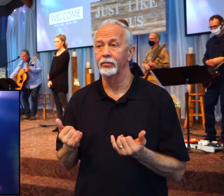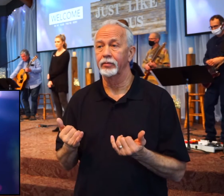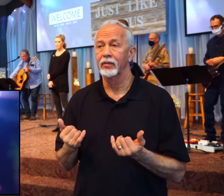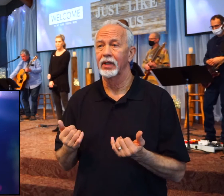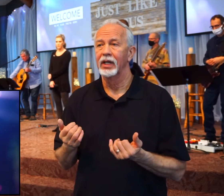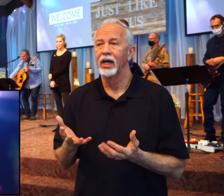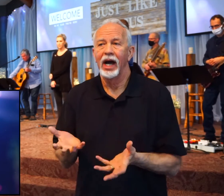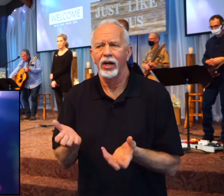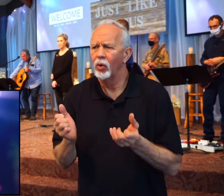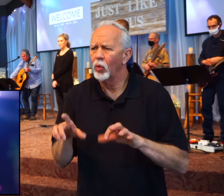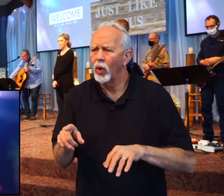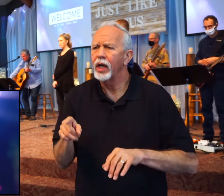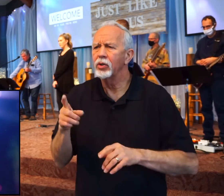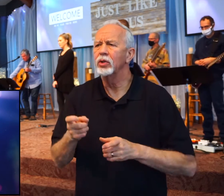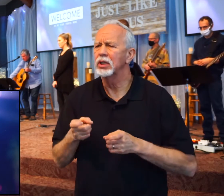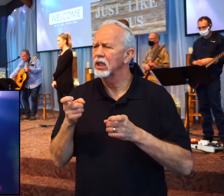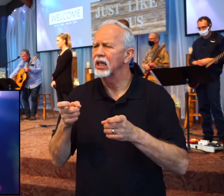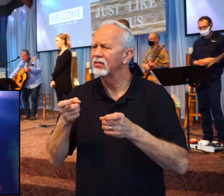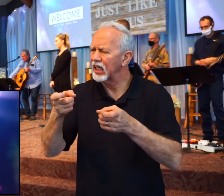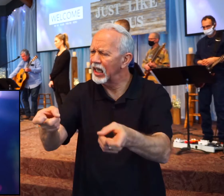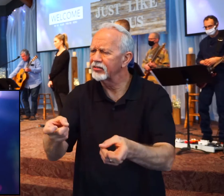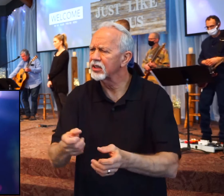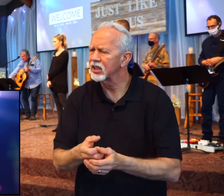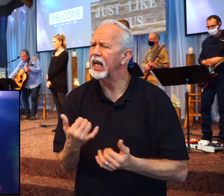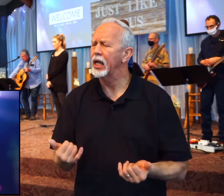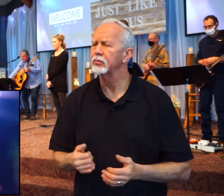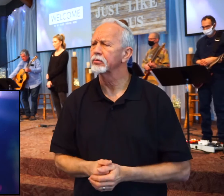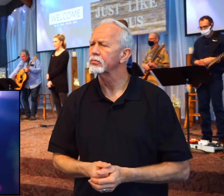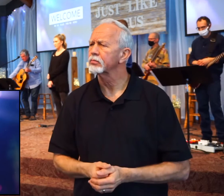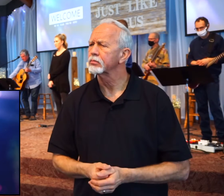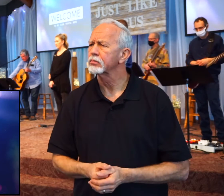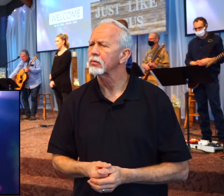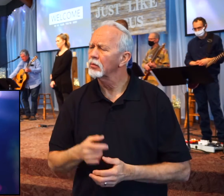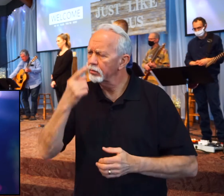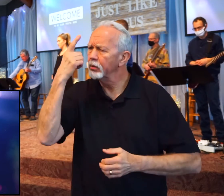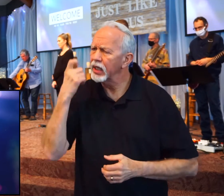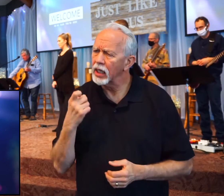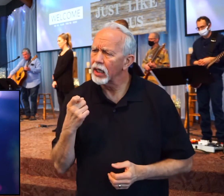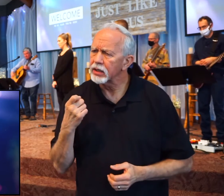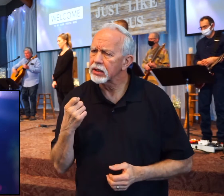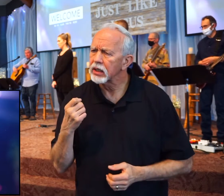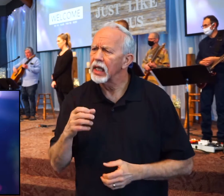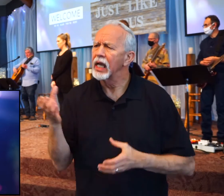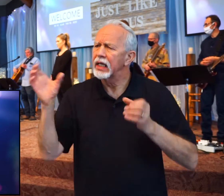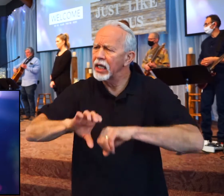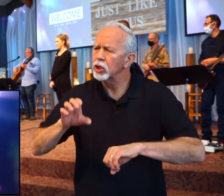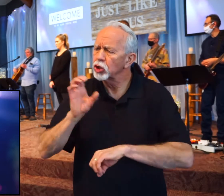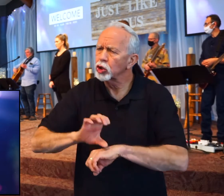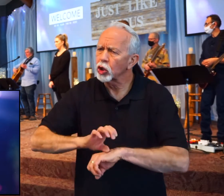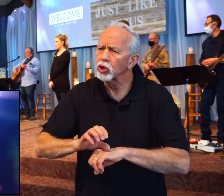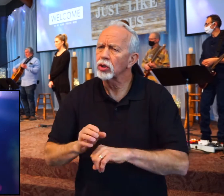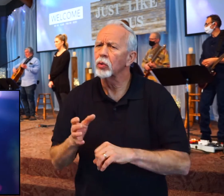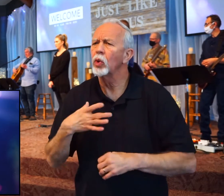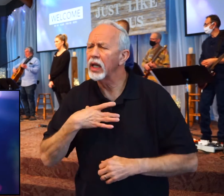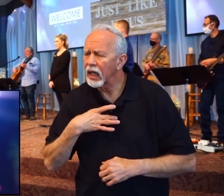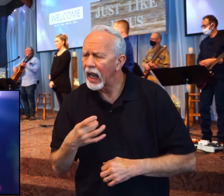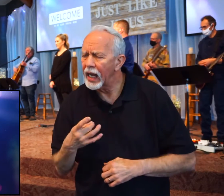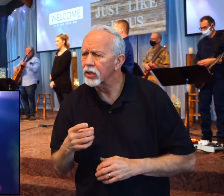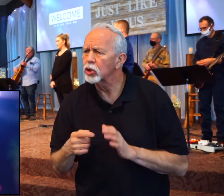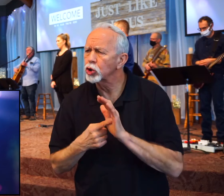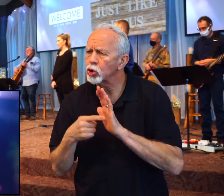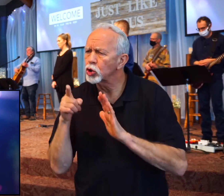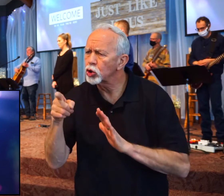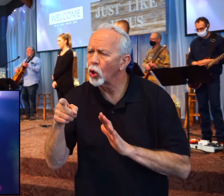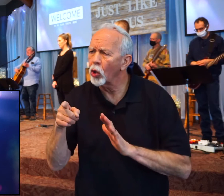I don't want you to give a gift today because Canyons Church would like to show you